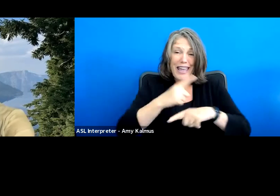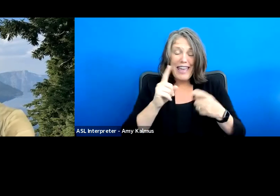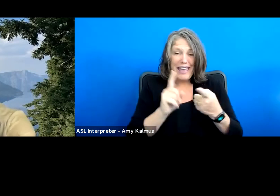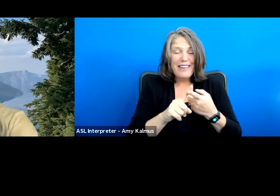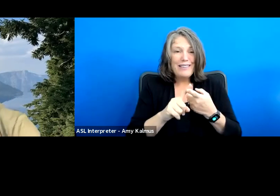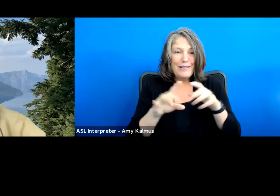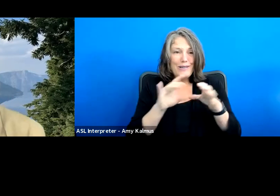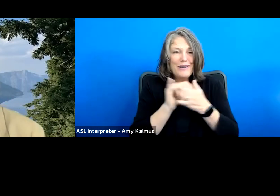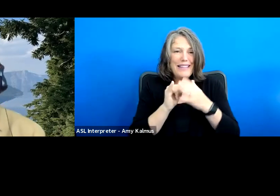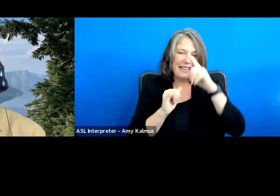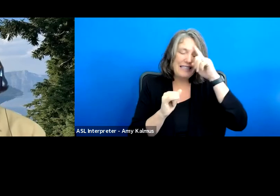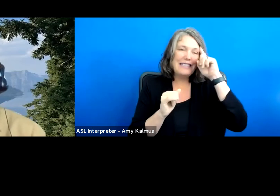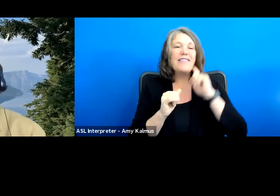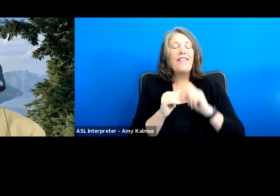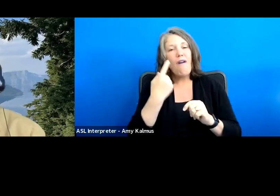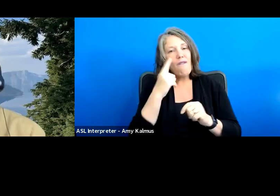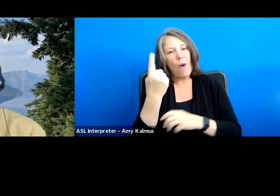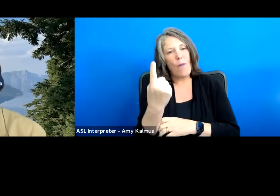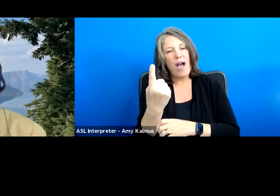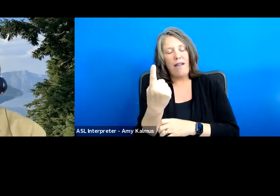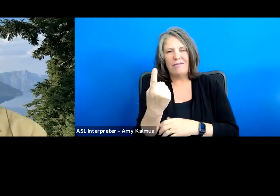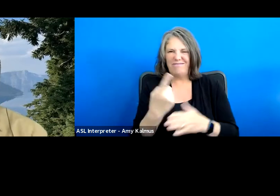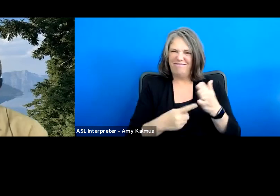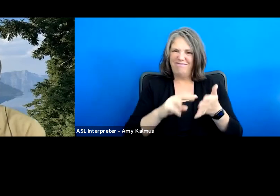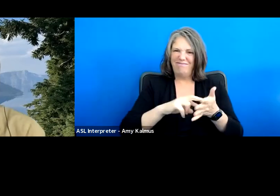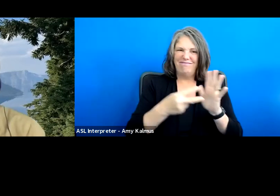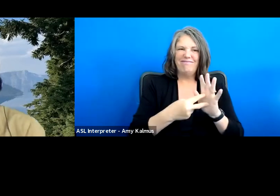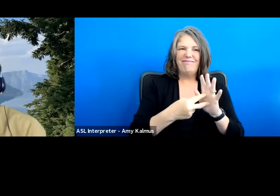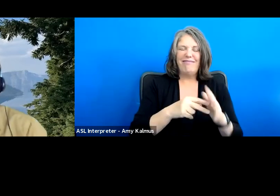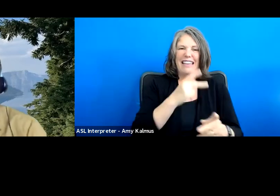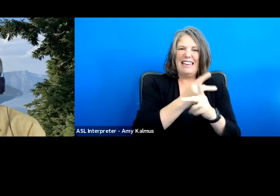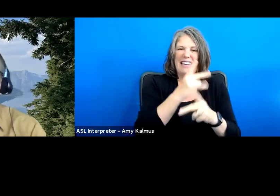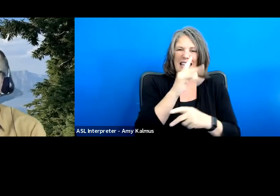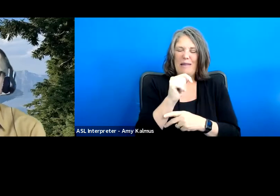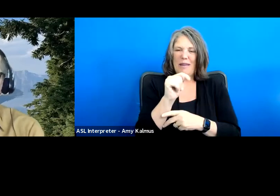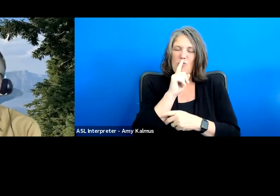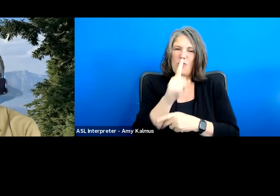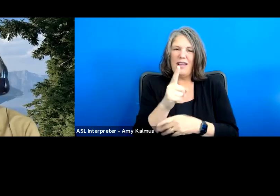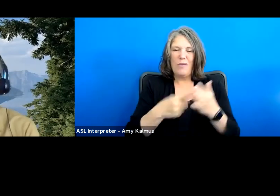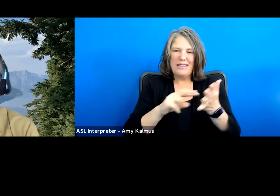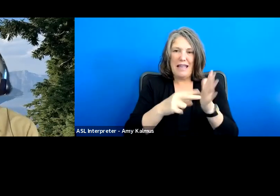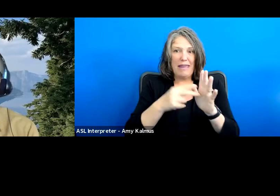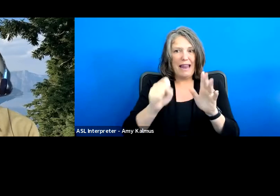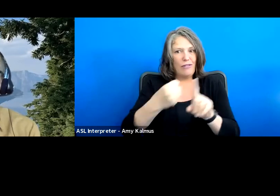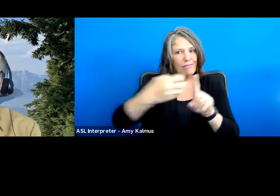this presentation. For one is, what does keeping it real even mean? So I have to describe